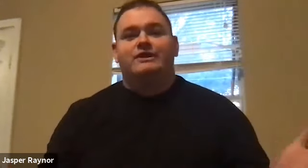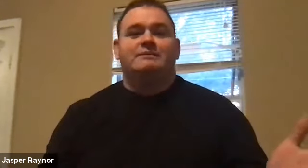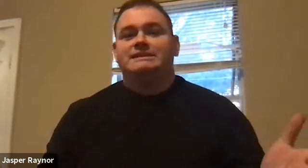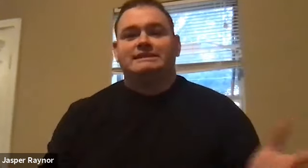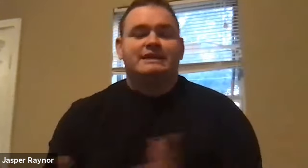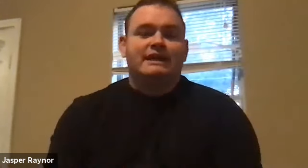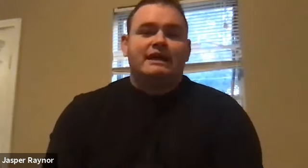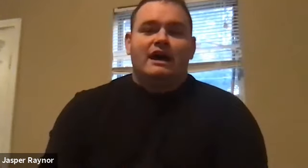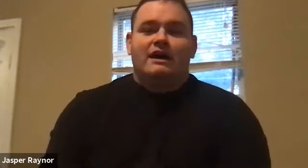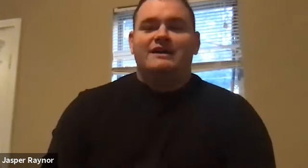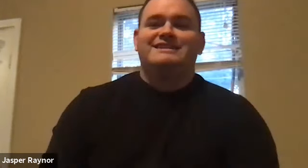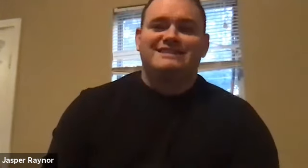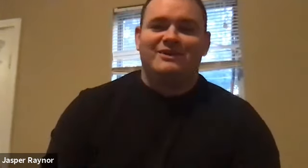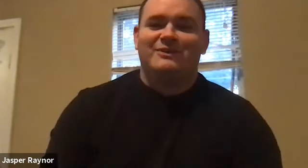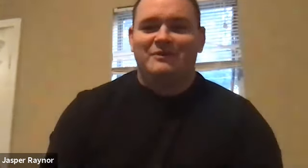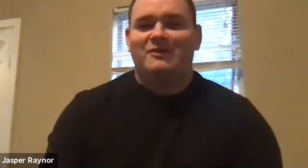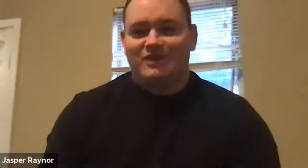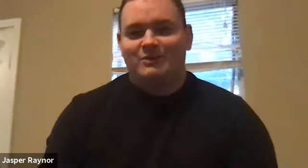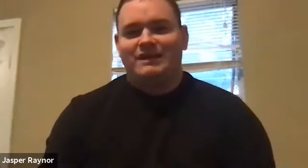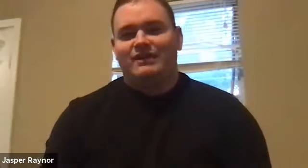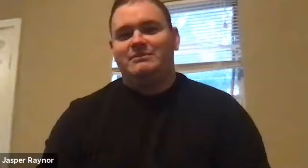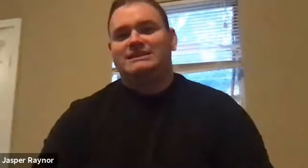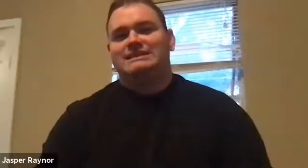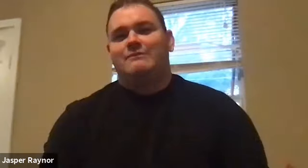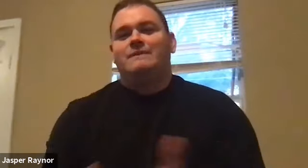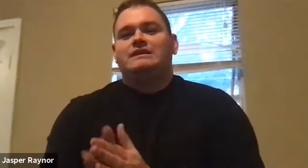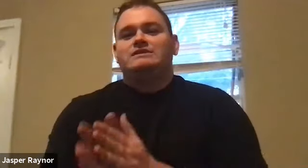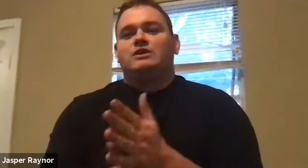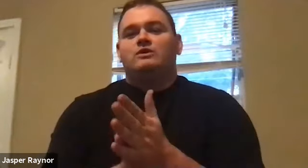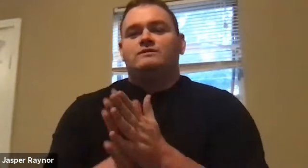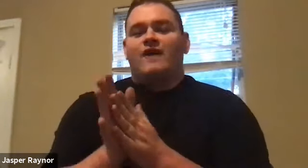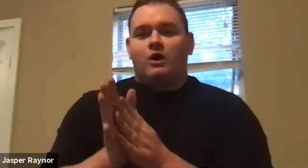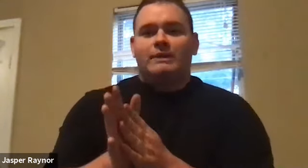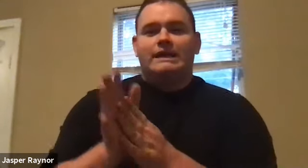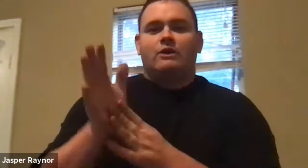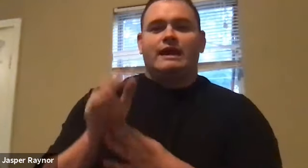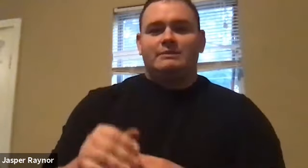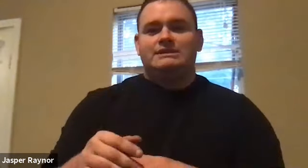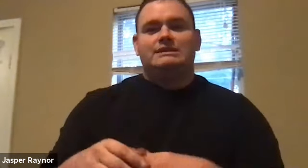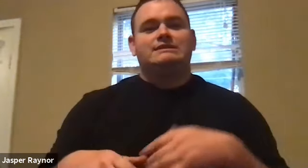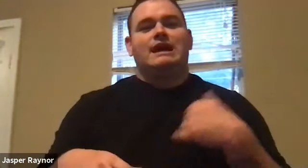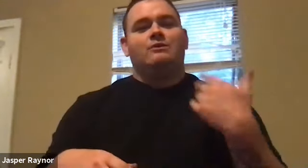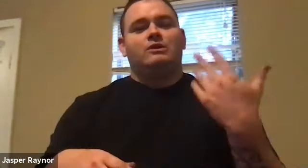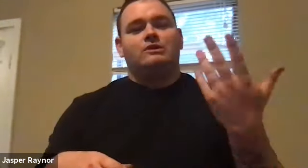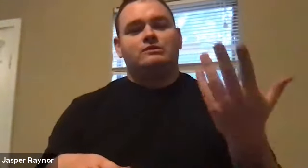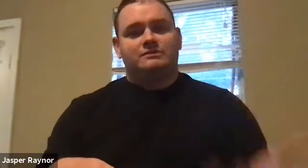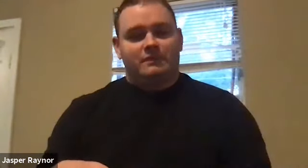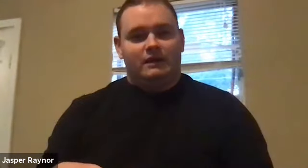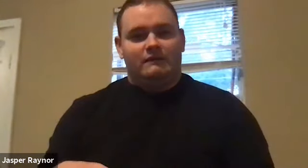your ABCs. So we really want to get our ABCs down. So follow me on the ABCs. I will